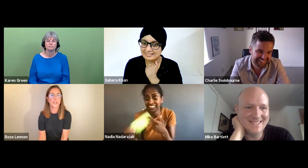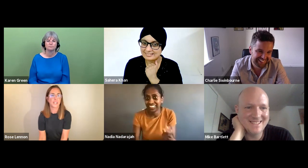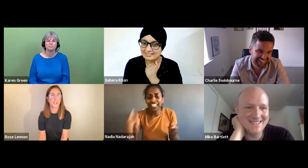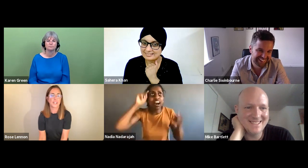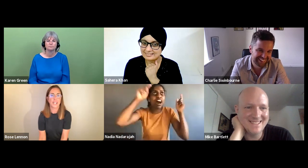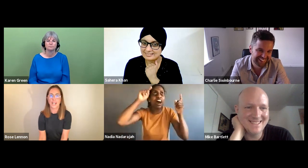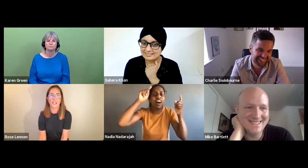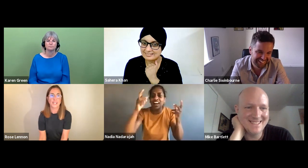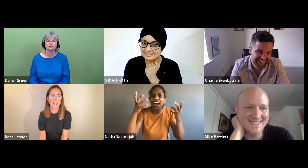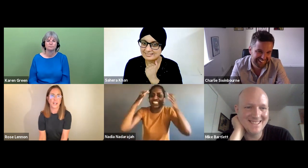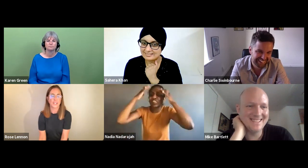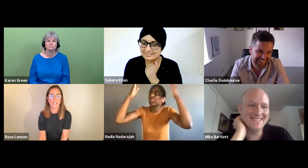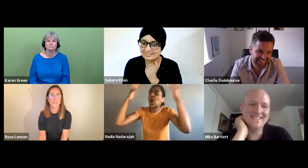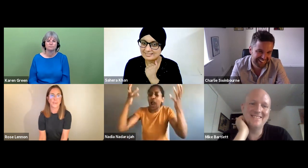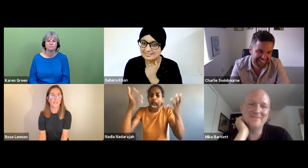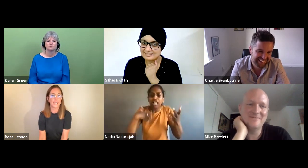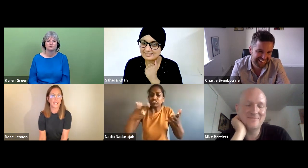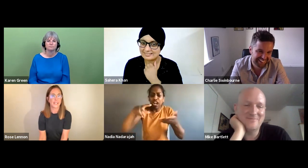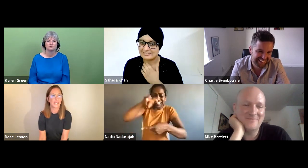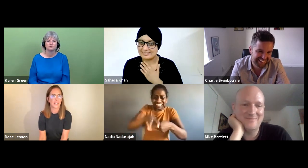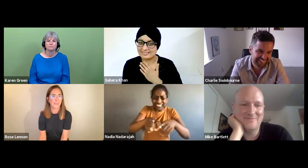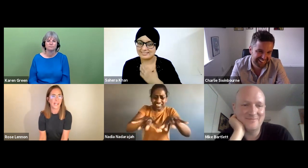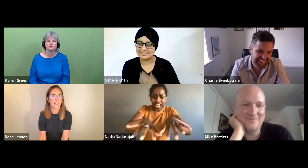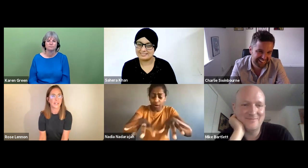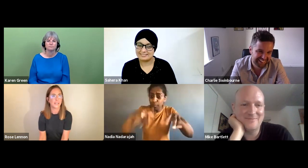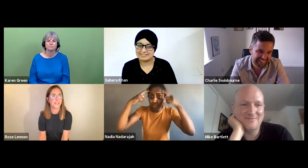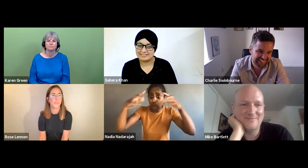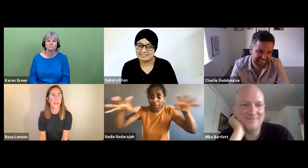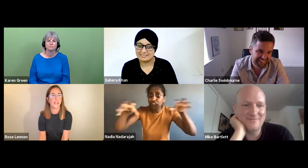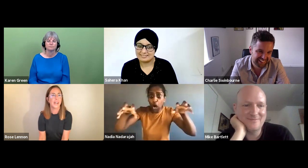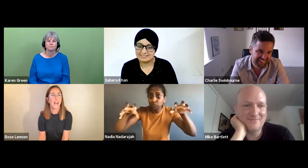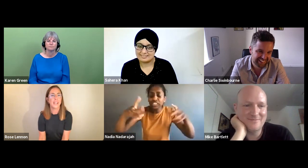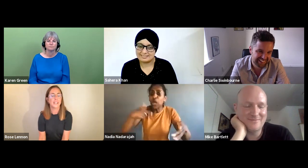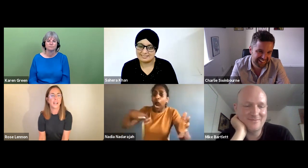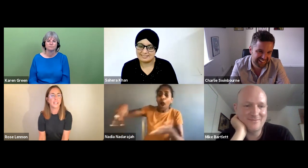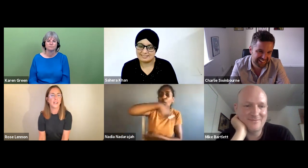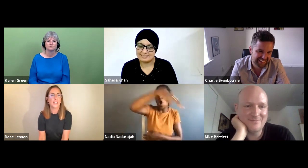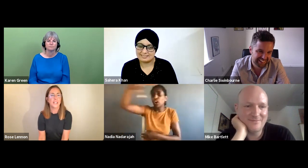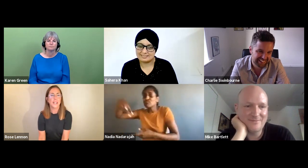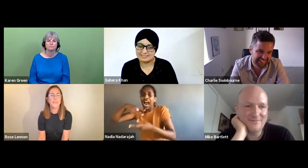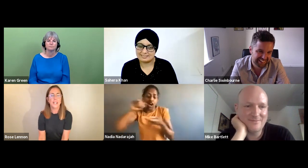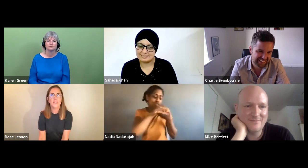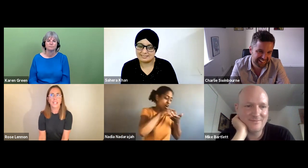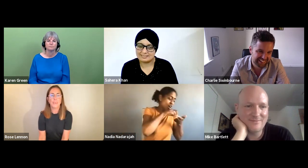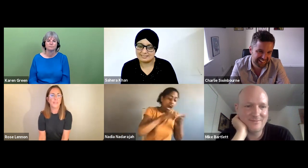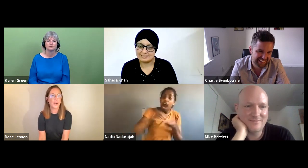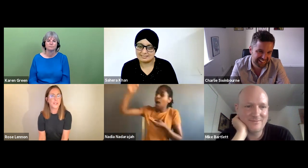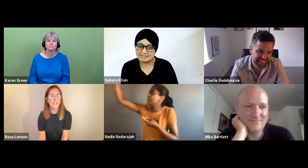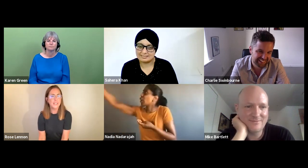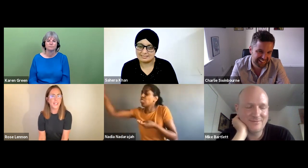post-it notes. That's how I start. I just think of something, write it down, stick it in my house on somewhere. And then, you know, sometimes I get a bit frozen, so